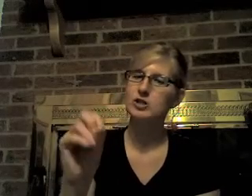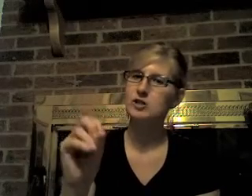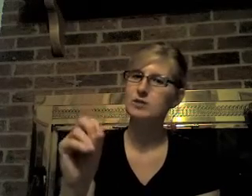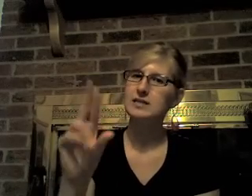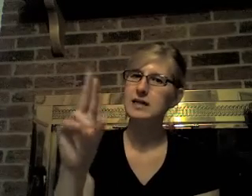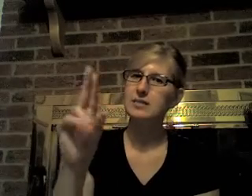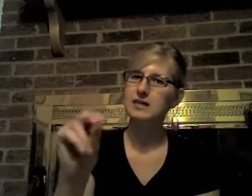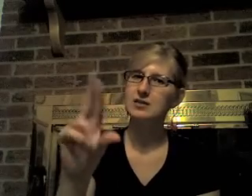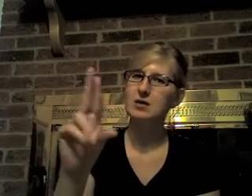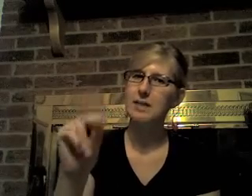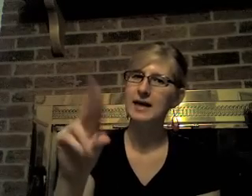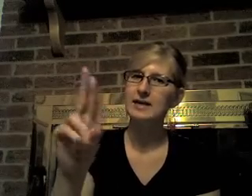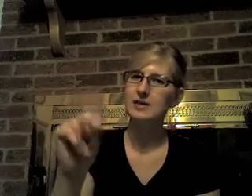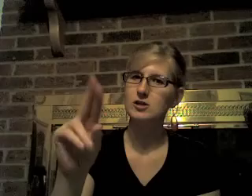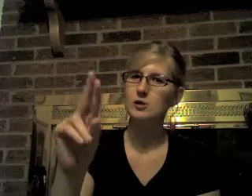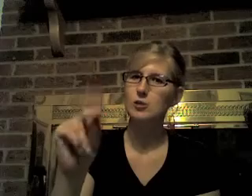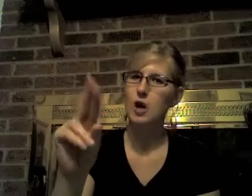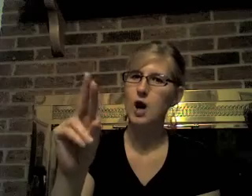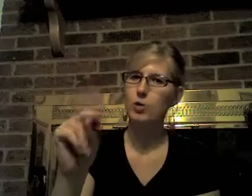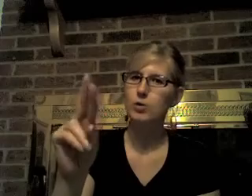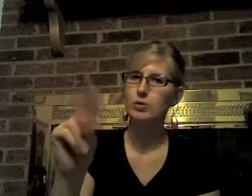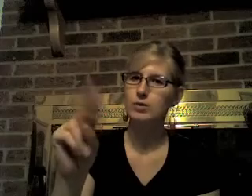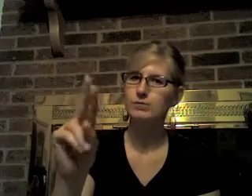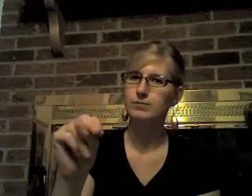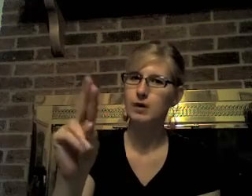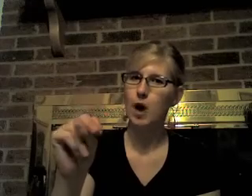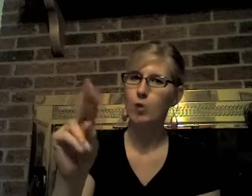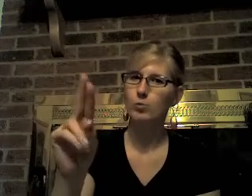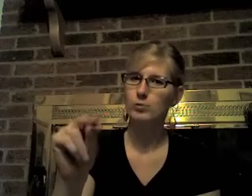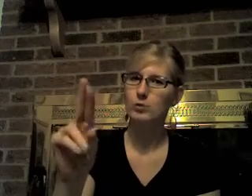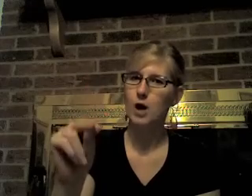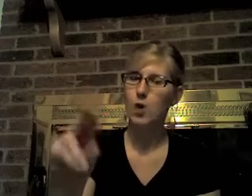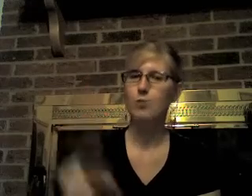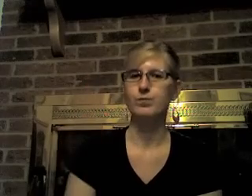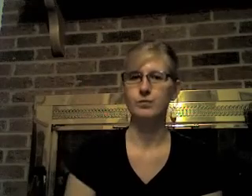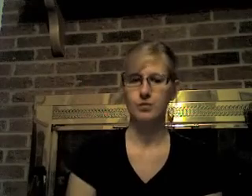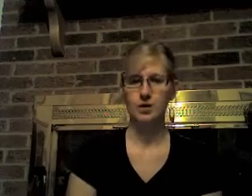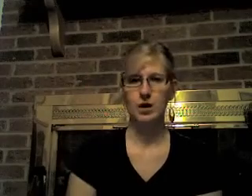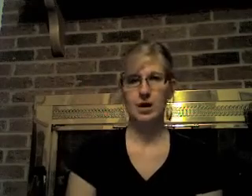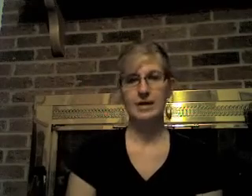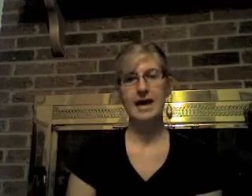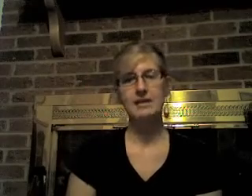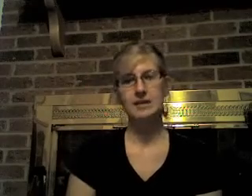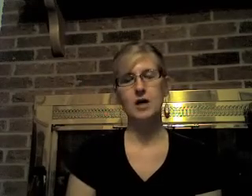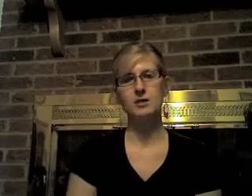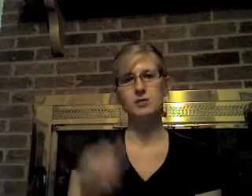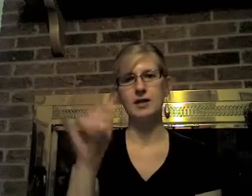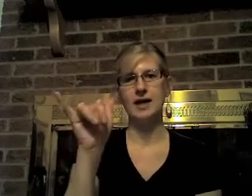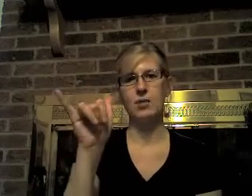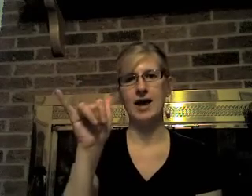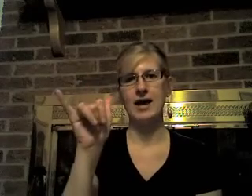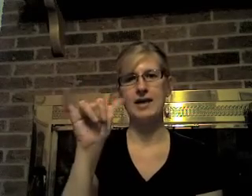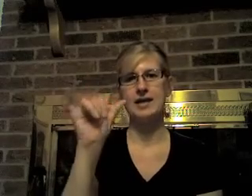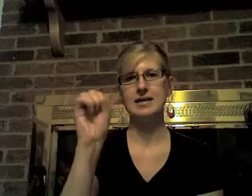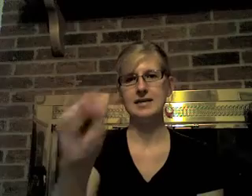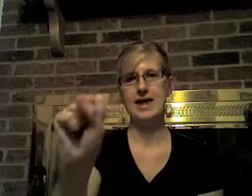don't see it because they're combining the two. No. No. No. Yes is also done that way.